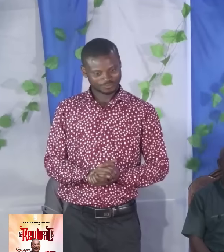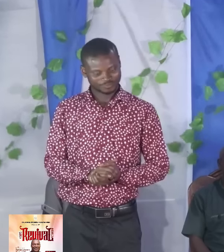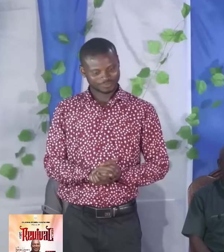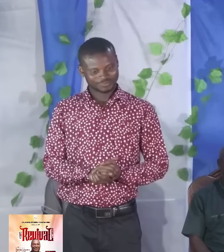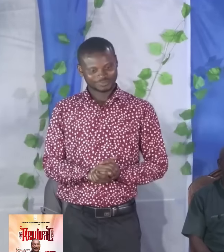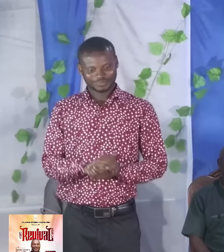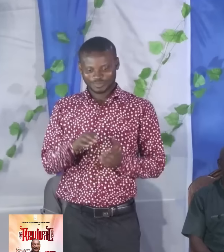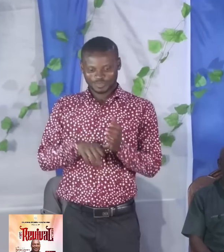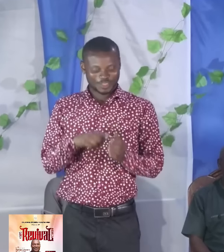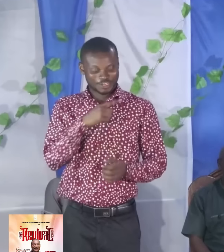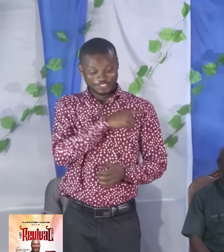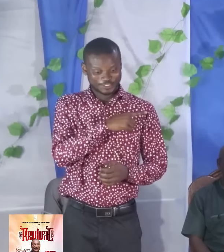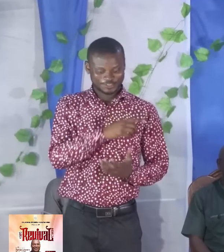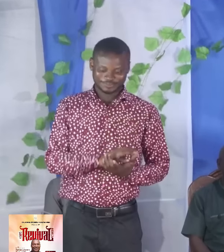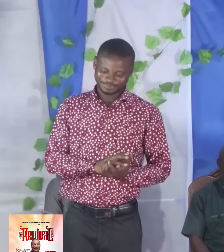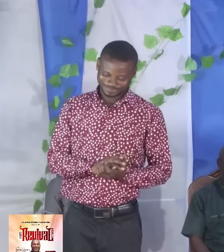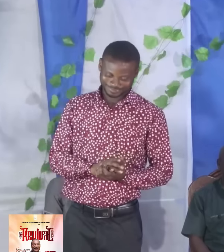na mi yi me ni sa de amente ye no